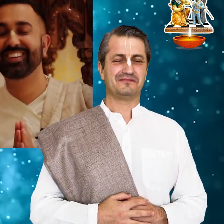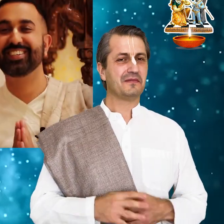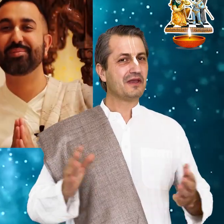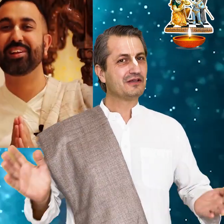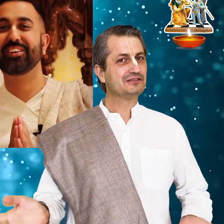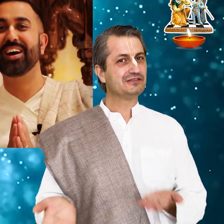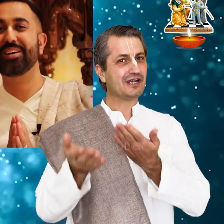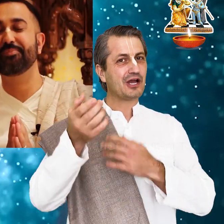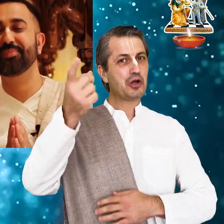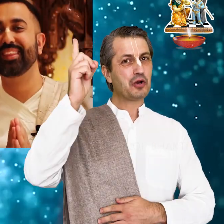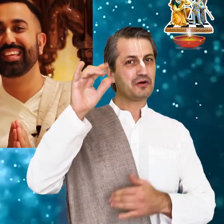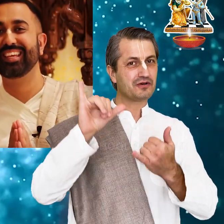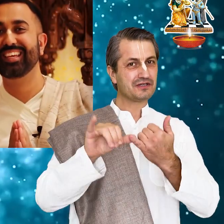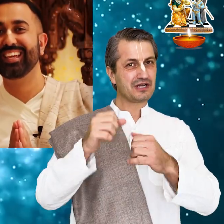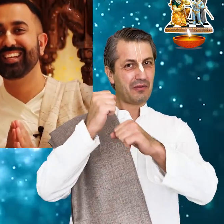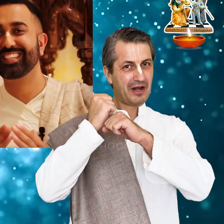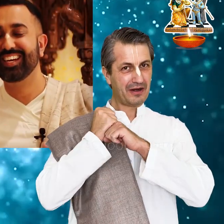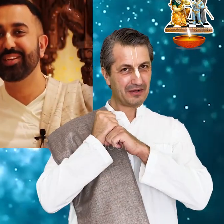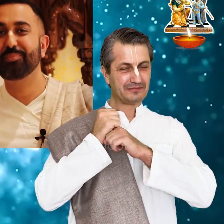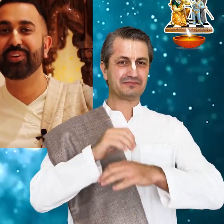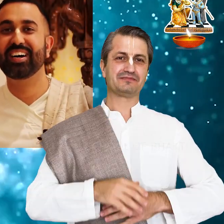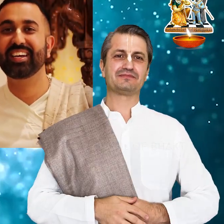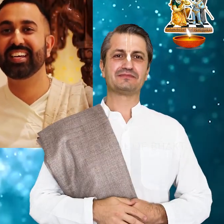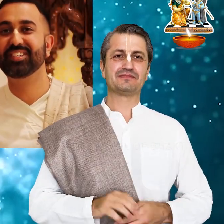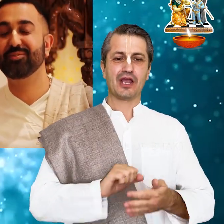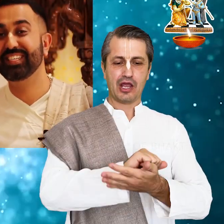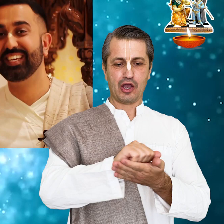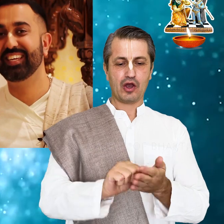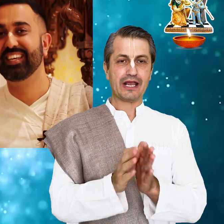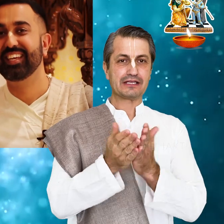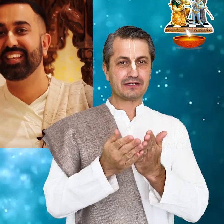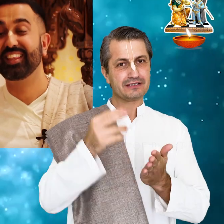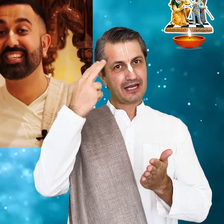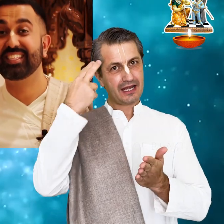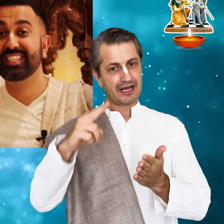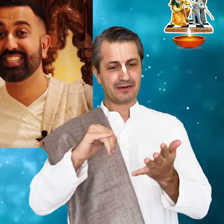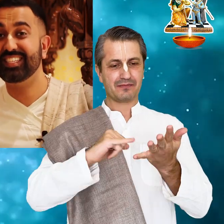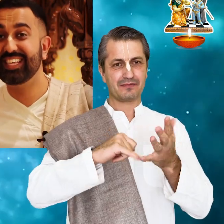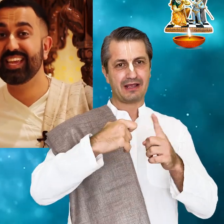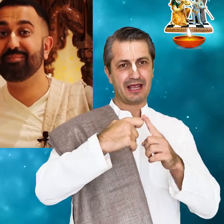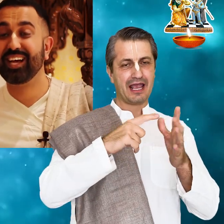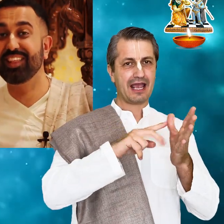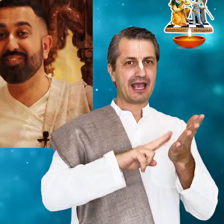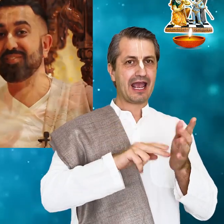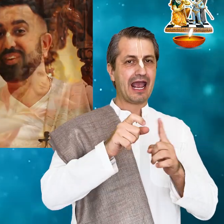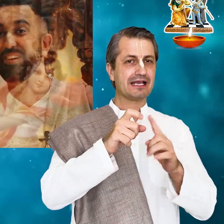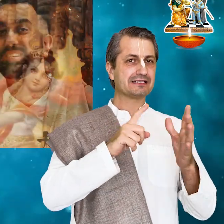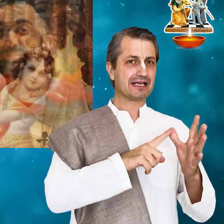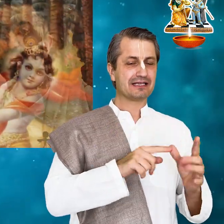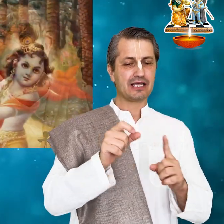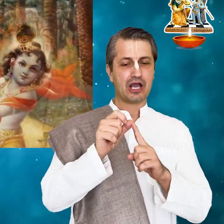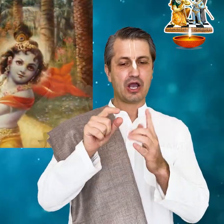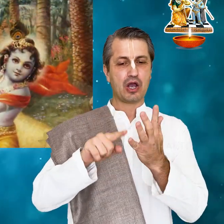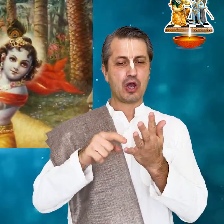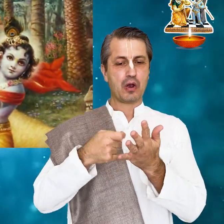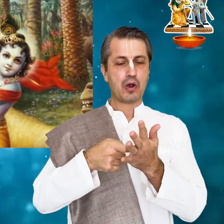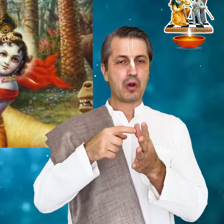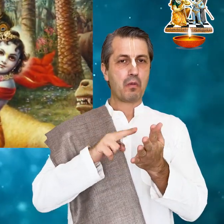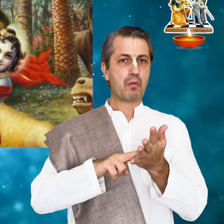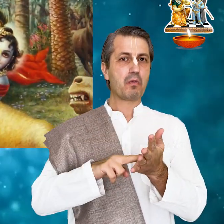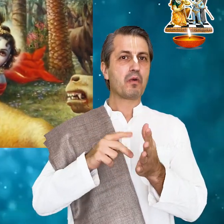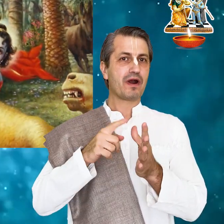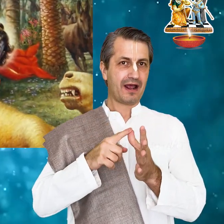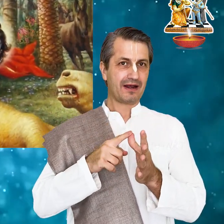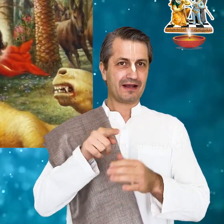Jai Shri Krishna Balaram. In the Skanda Puran, it's written that this is the same Talavana forest where Krishna and